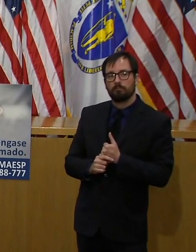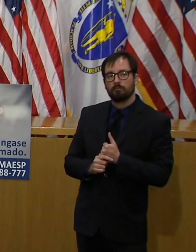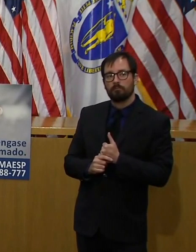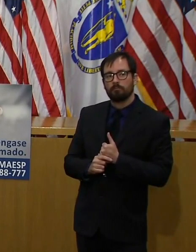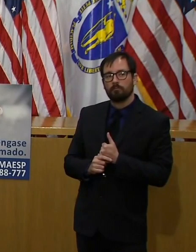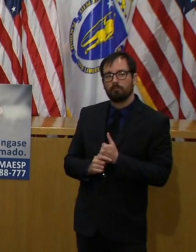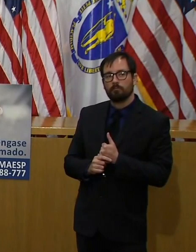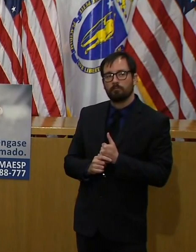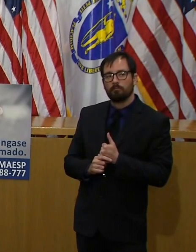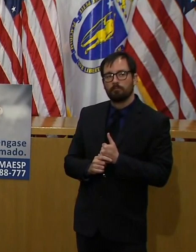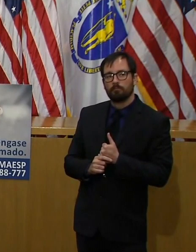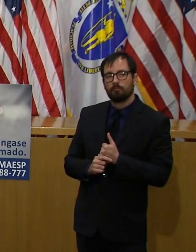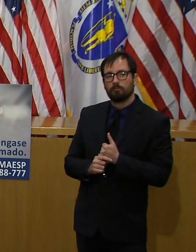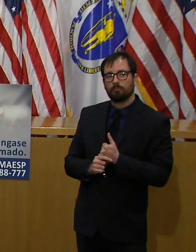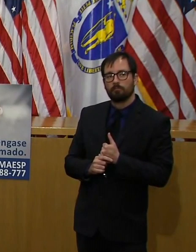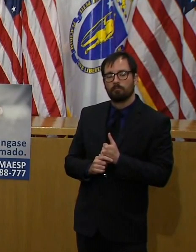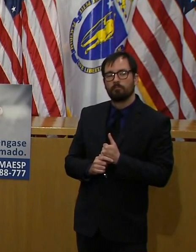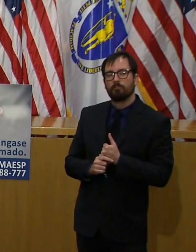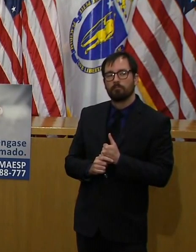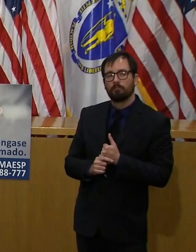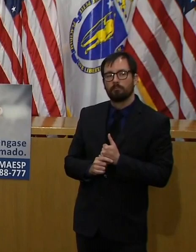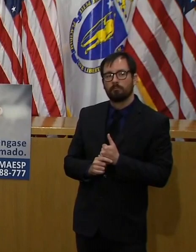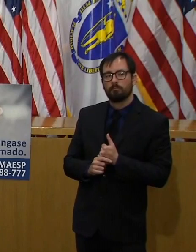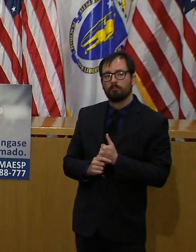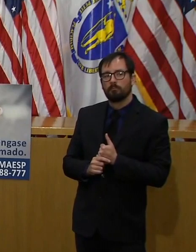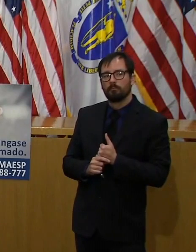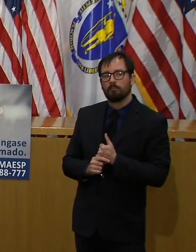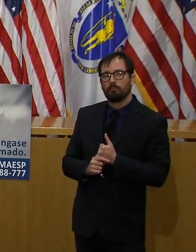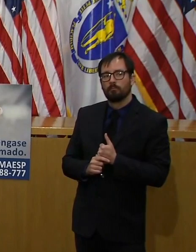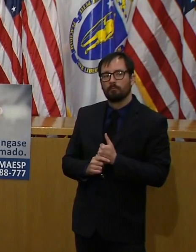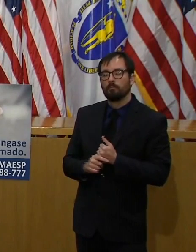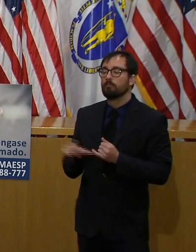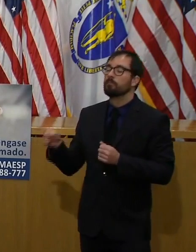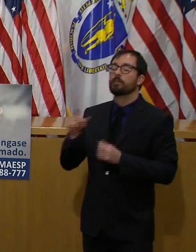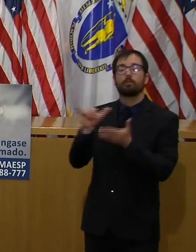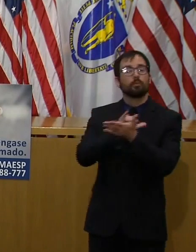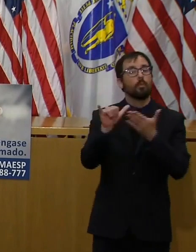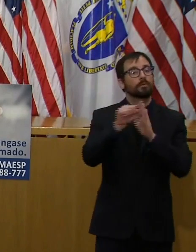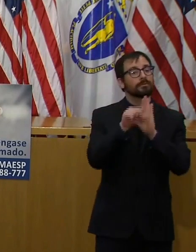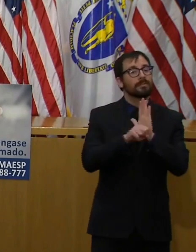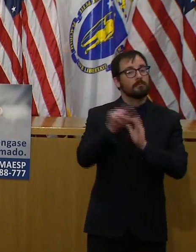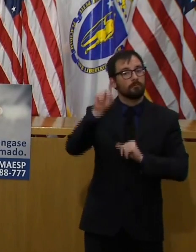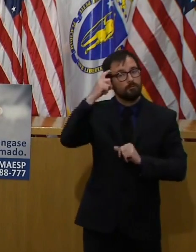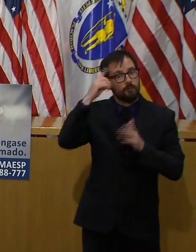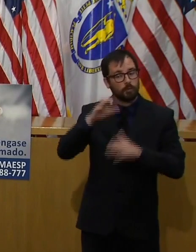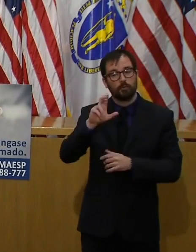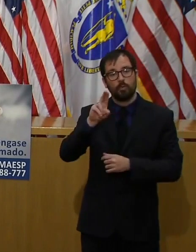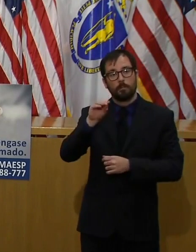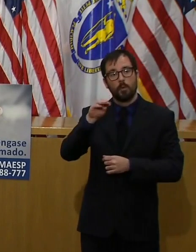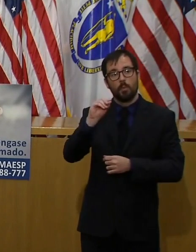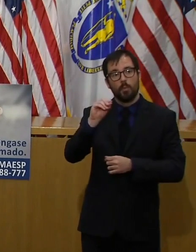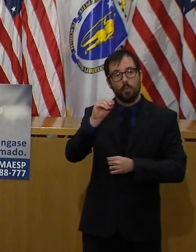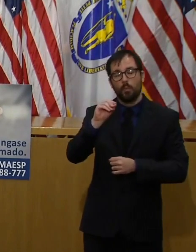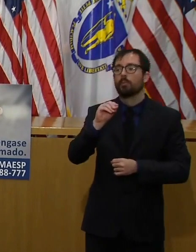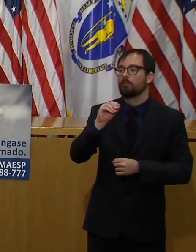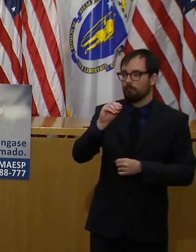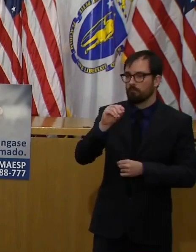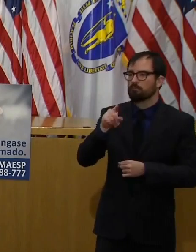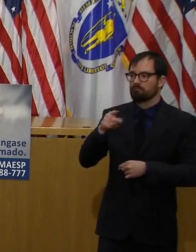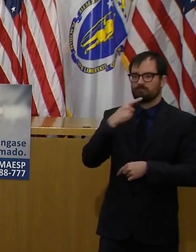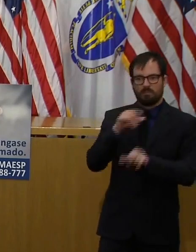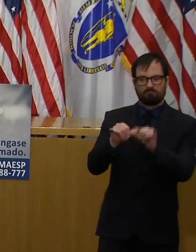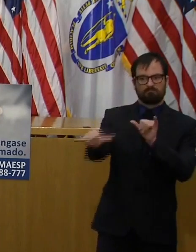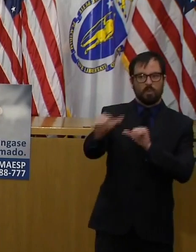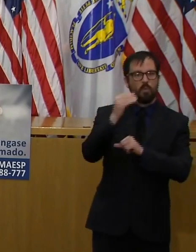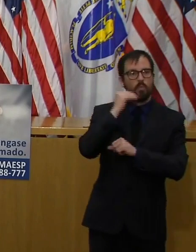that today? When you say a pause with respect to? Stay-at-home order. Oh, okay. State of New York, Cuomo just extended it.